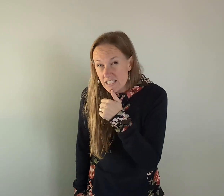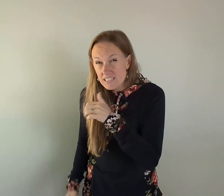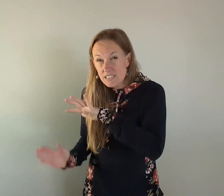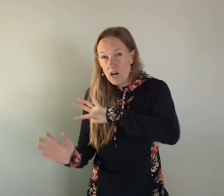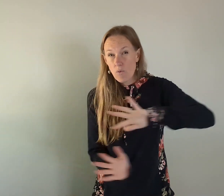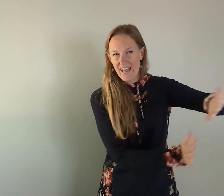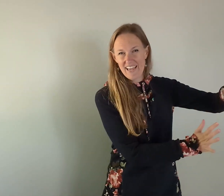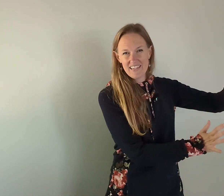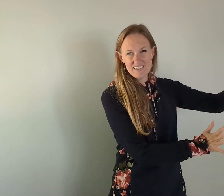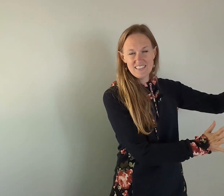burdens away.